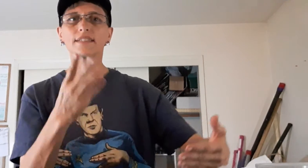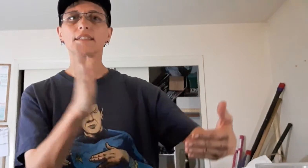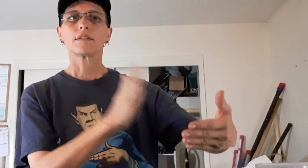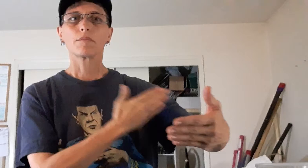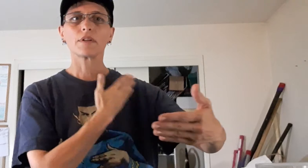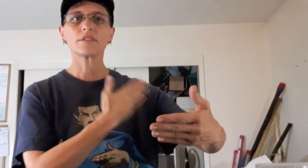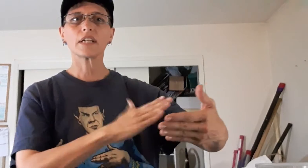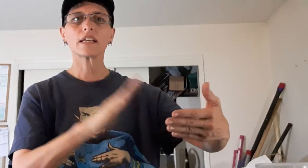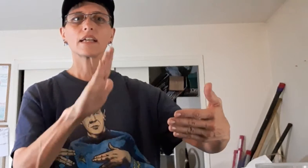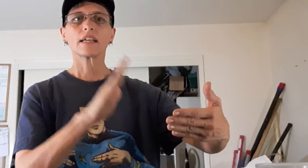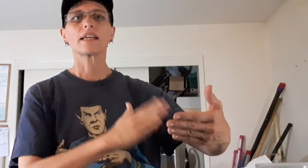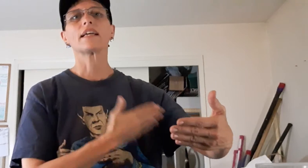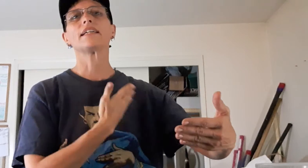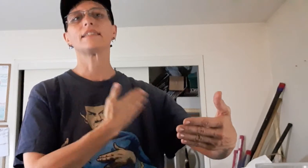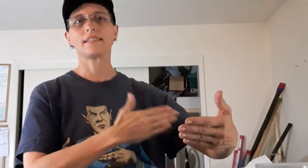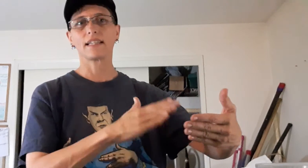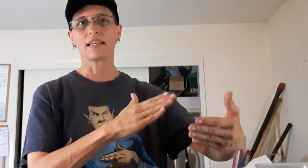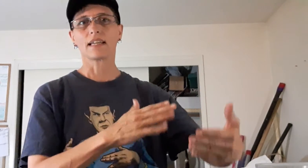Voiced music is singing.